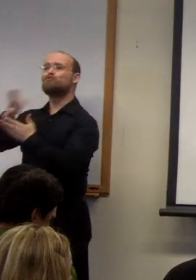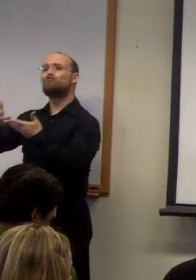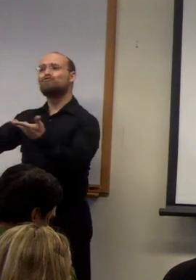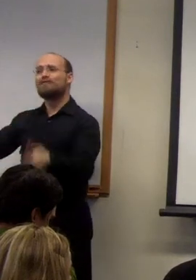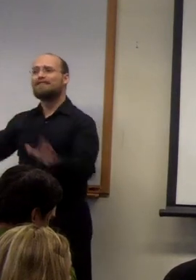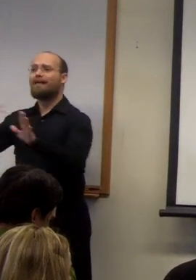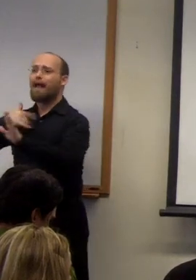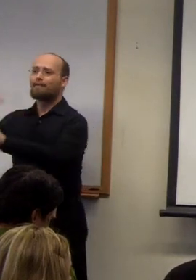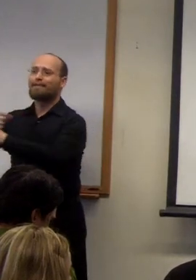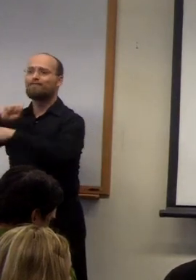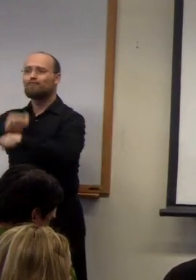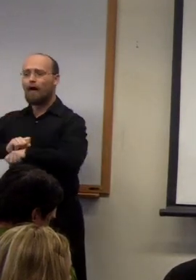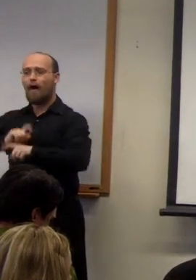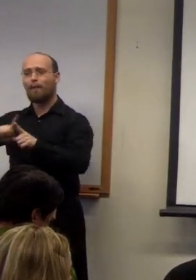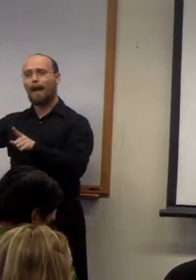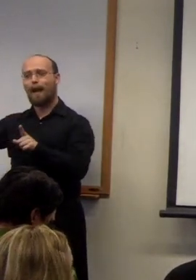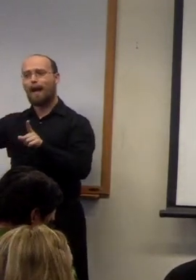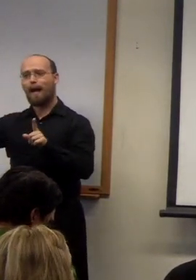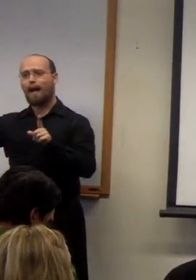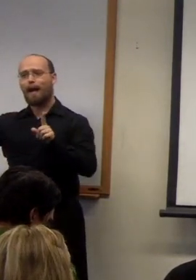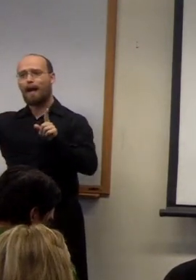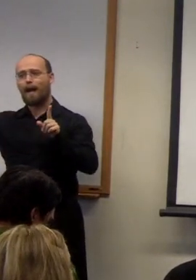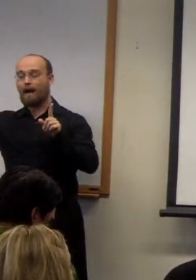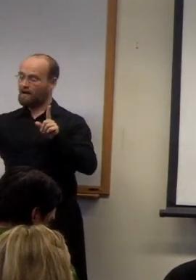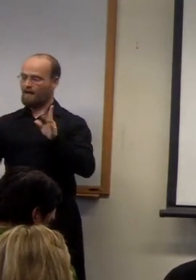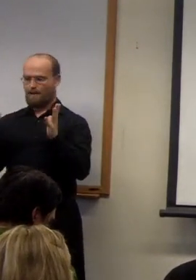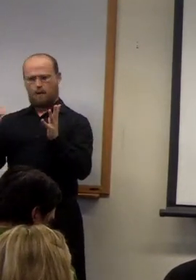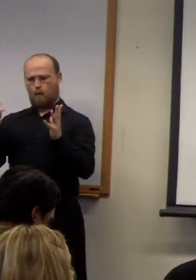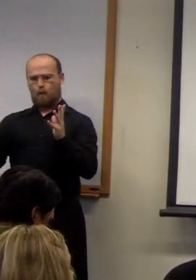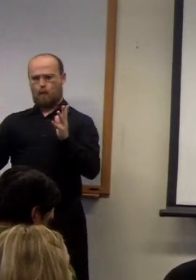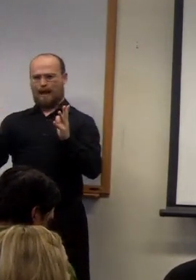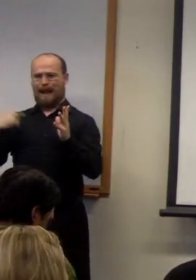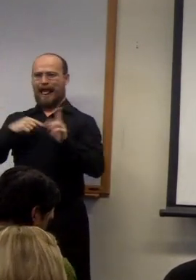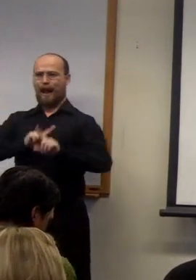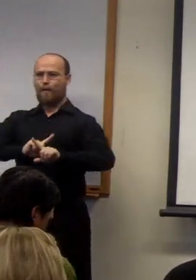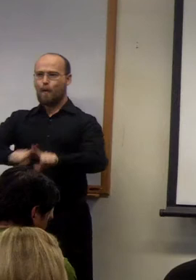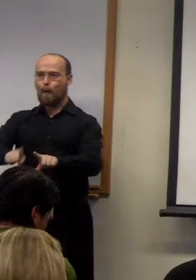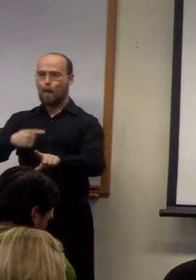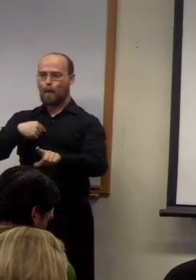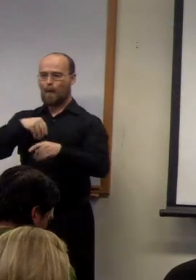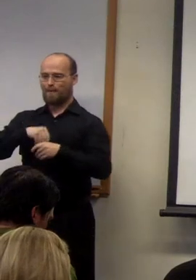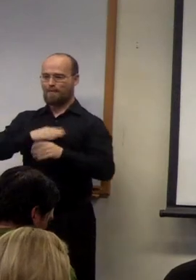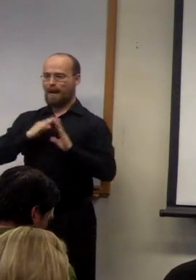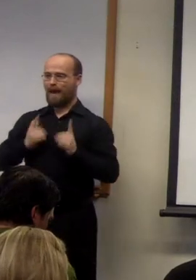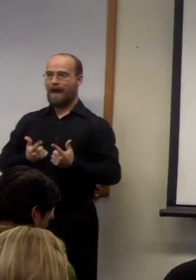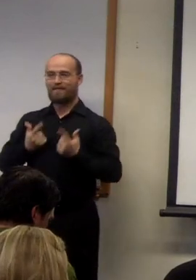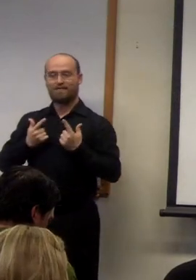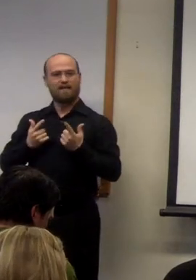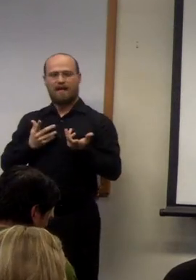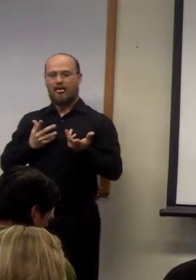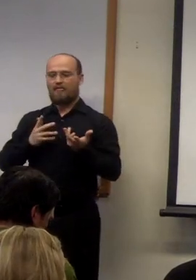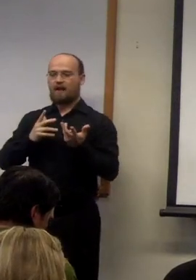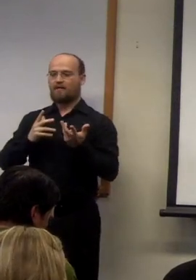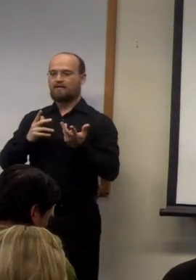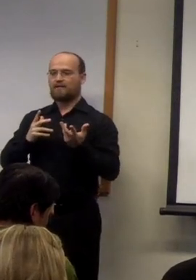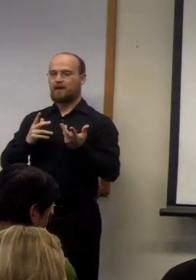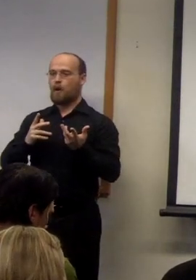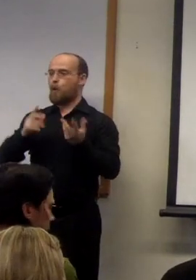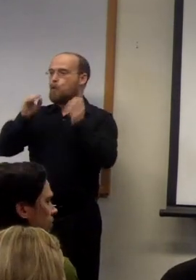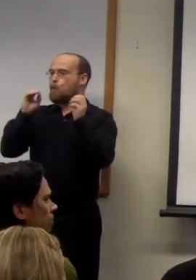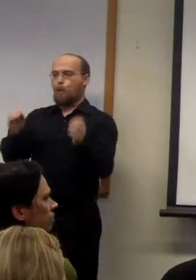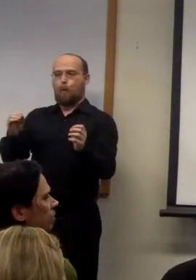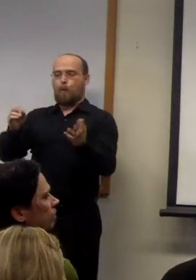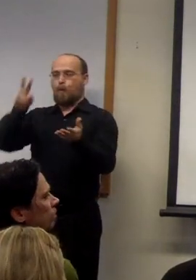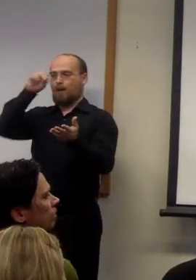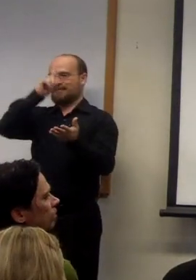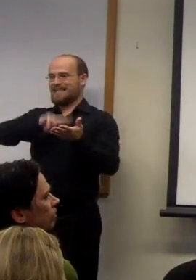And never understanding that wherever I go in my life, that it wasn't for the black community. There was no intention of making any overt